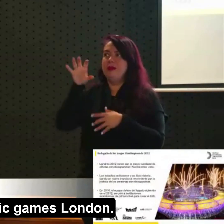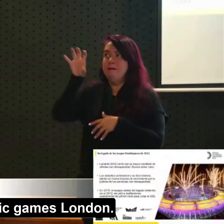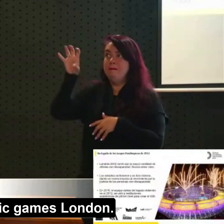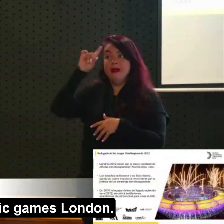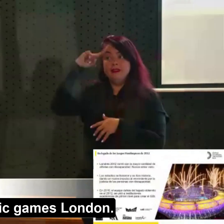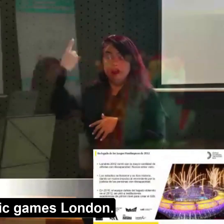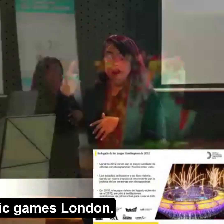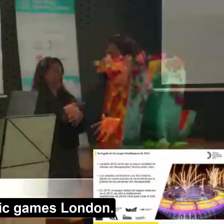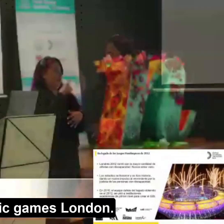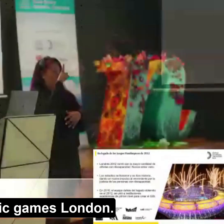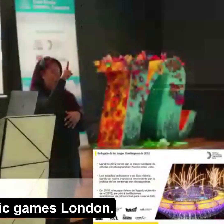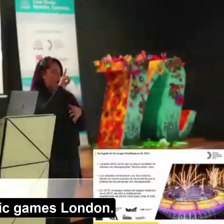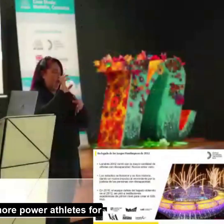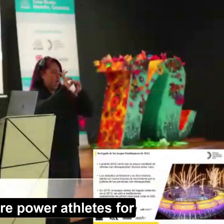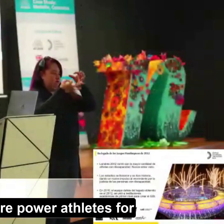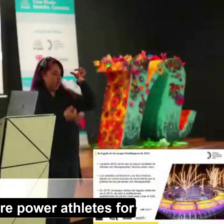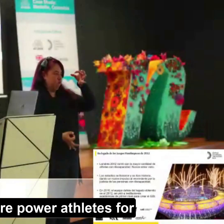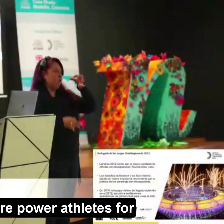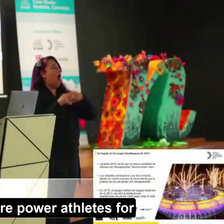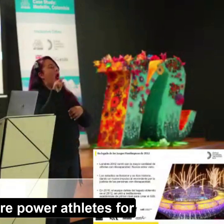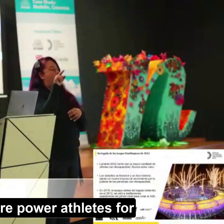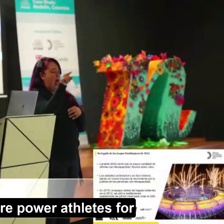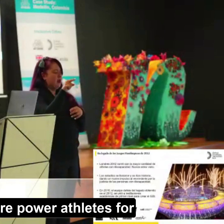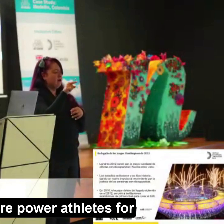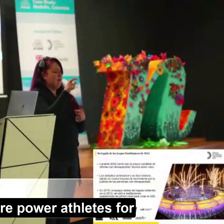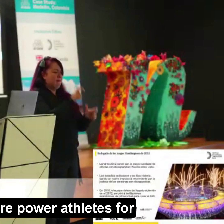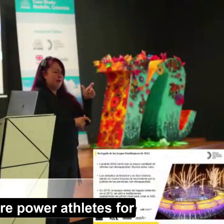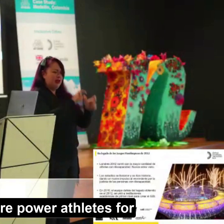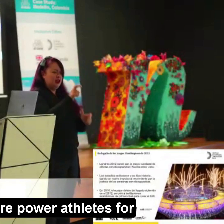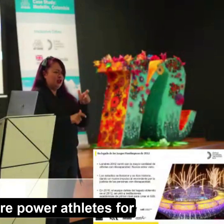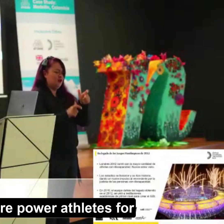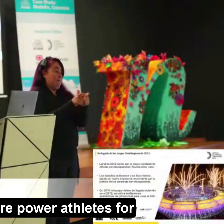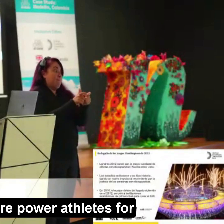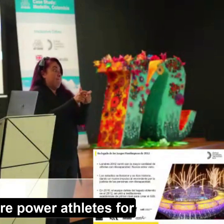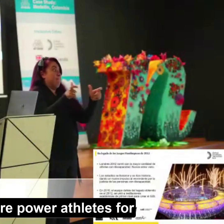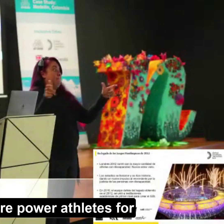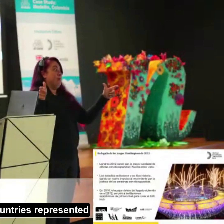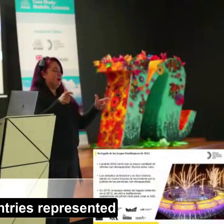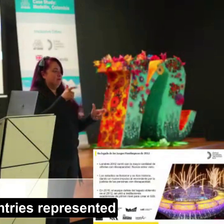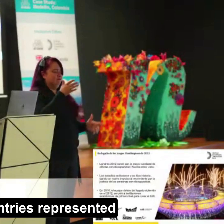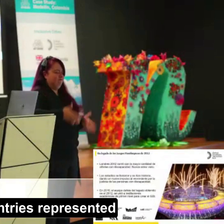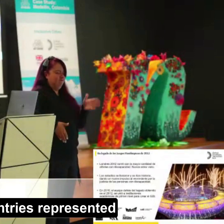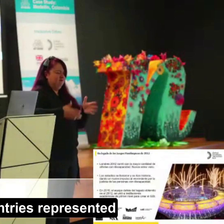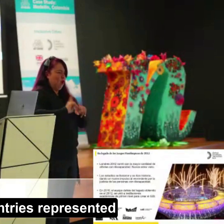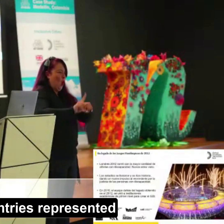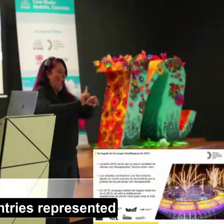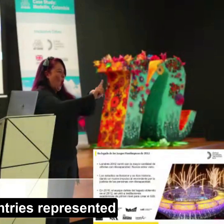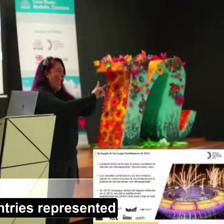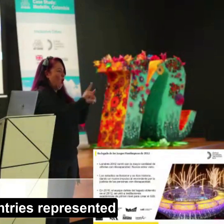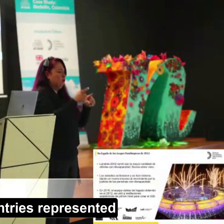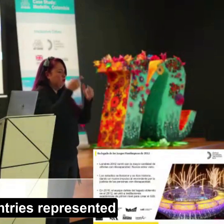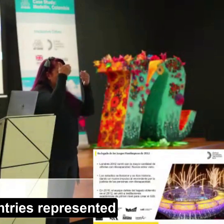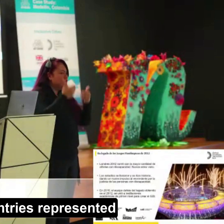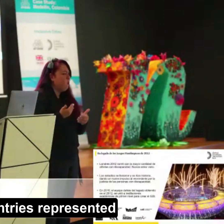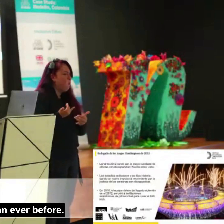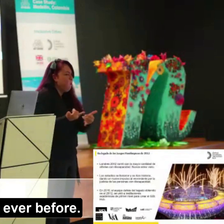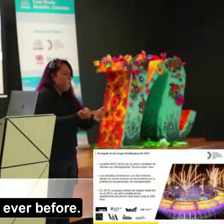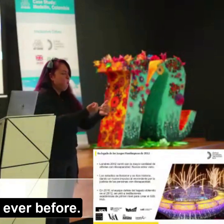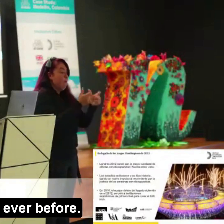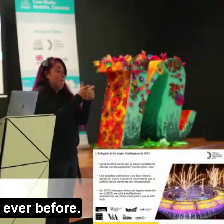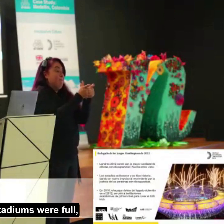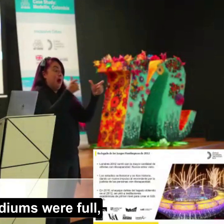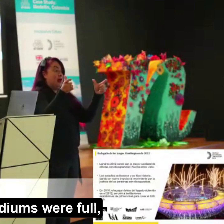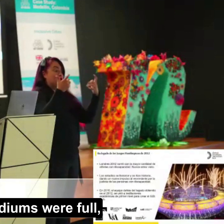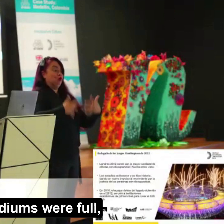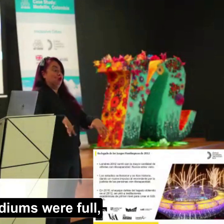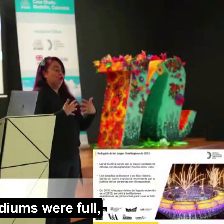2012 Paralympic Games. London 2012 had more para athletes from more countries represented than